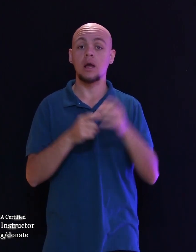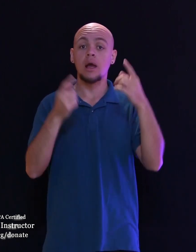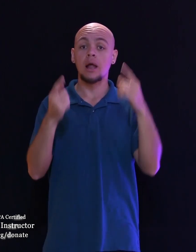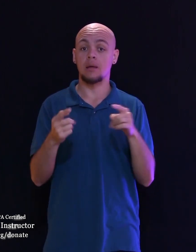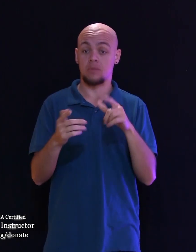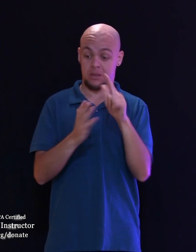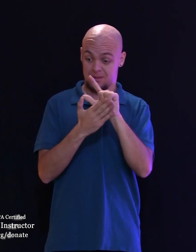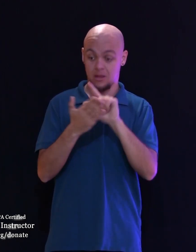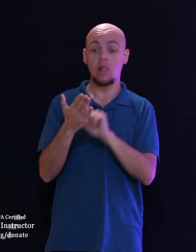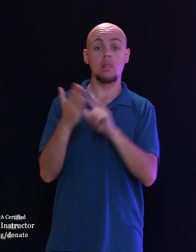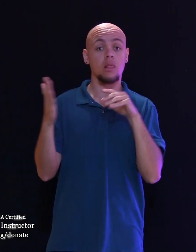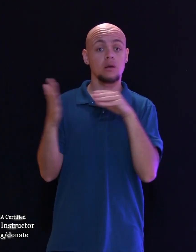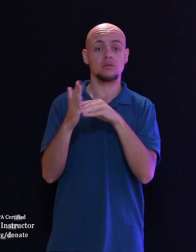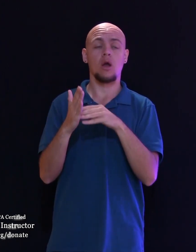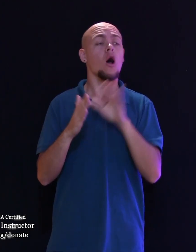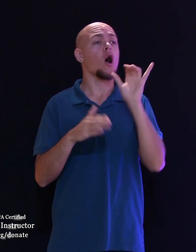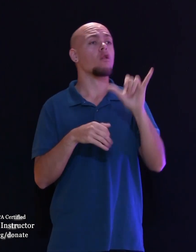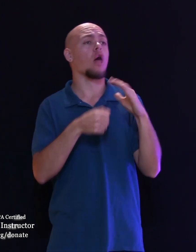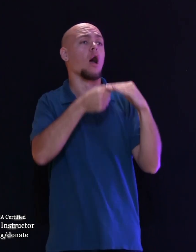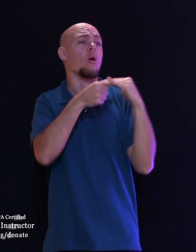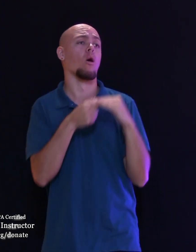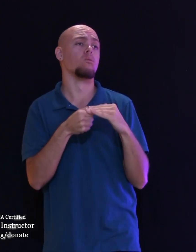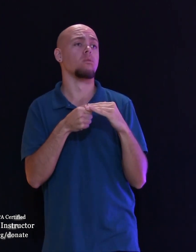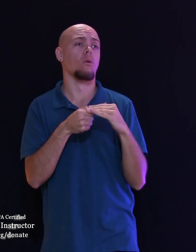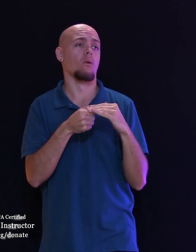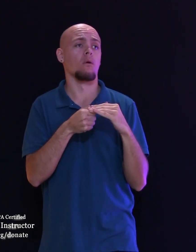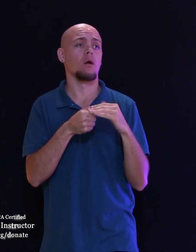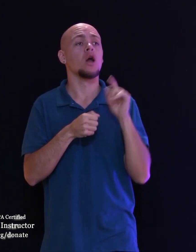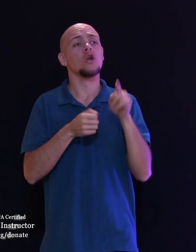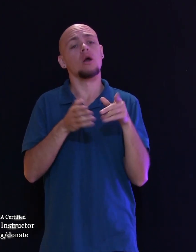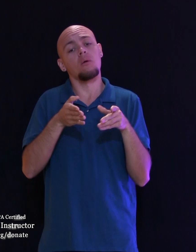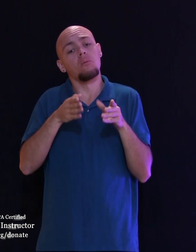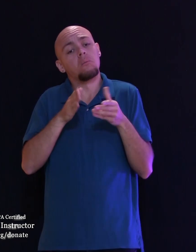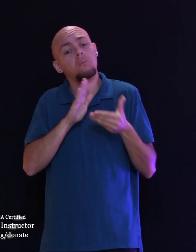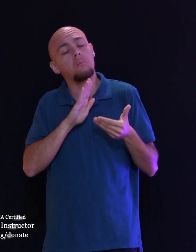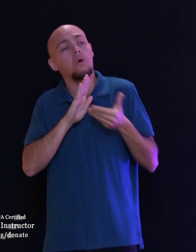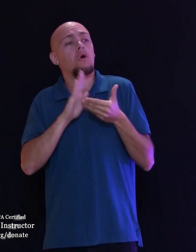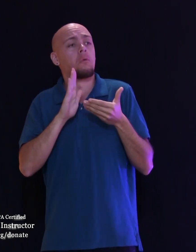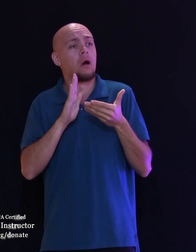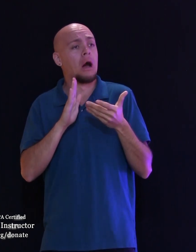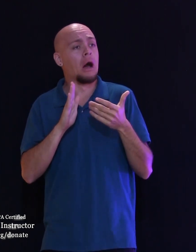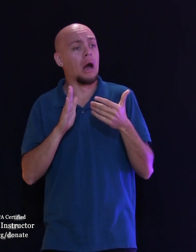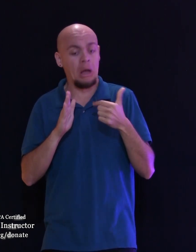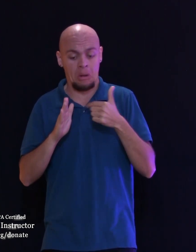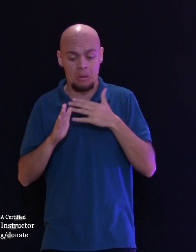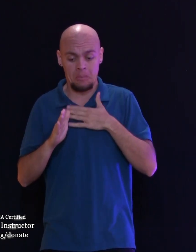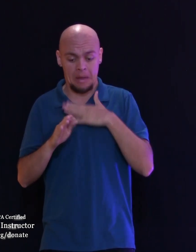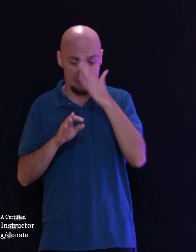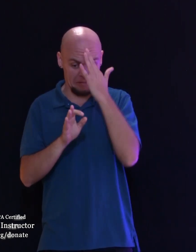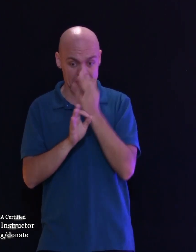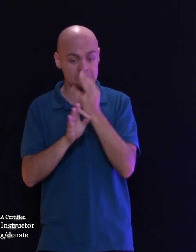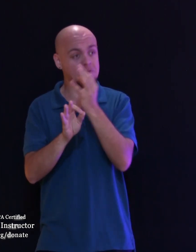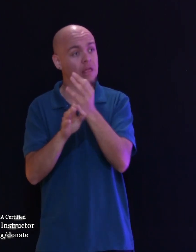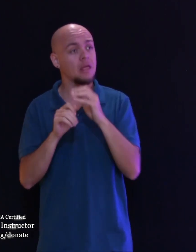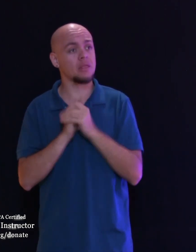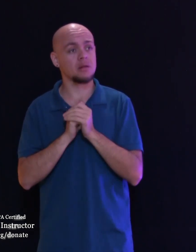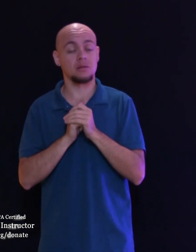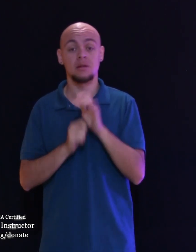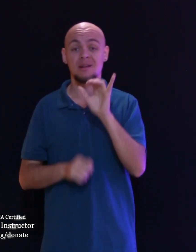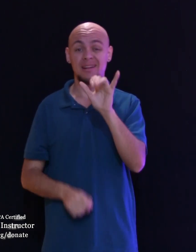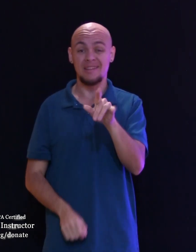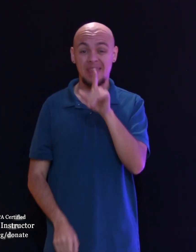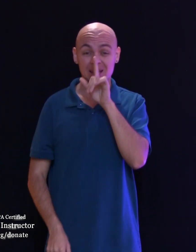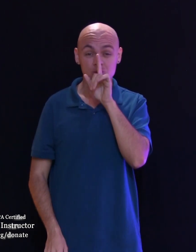getting sued. They say, well, that's persecution. You're preventing me from exercising my faith. Is that